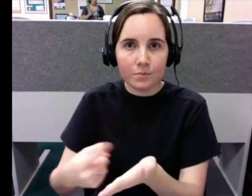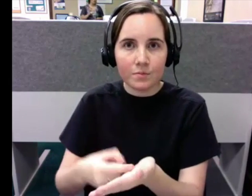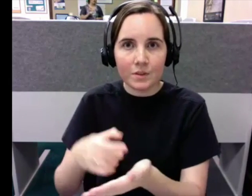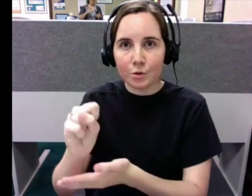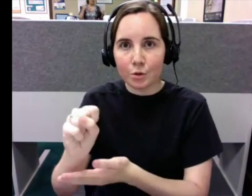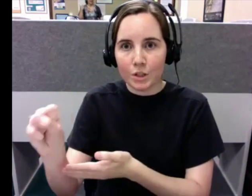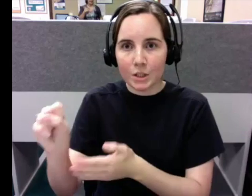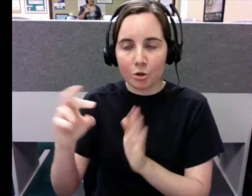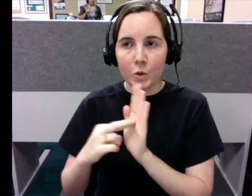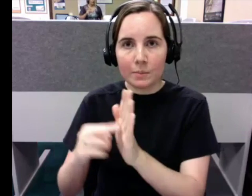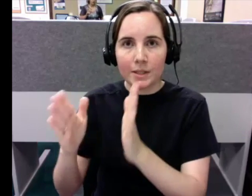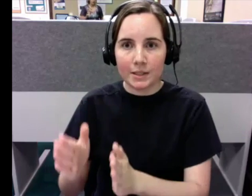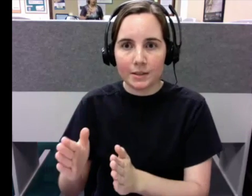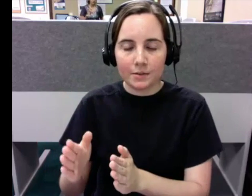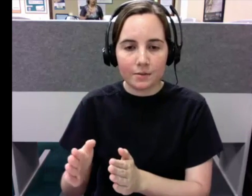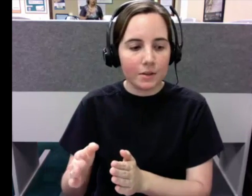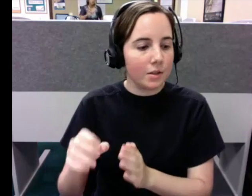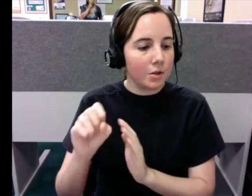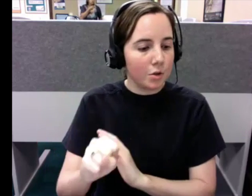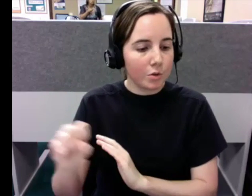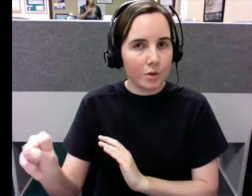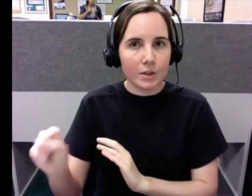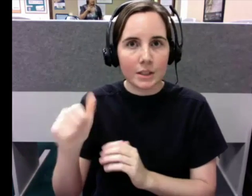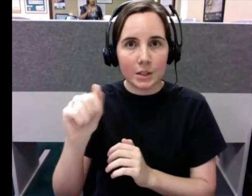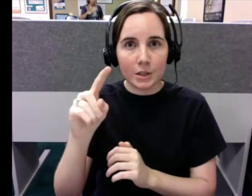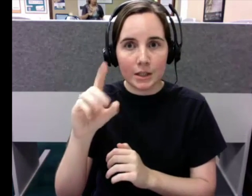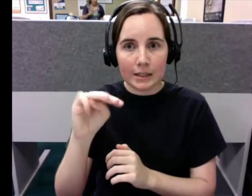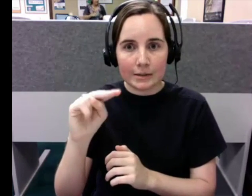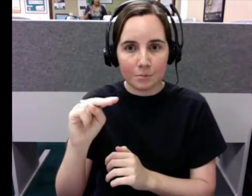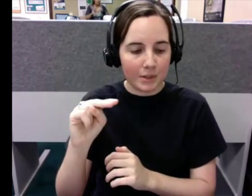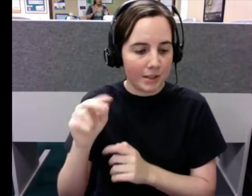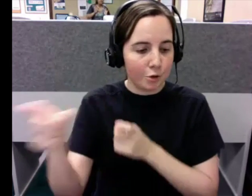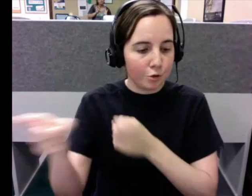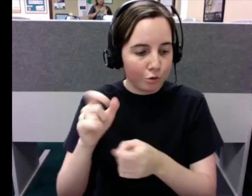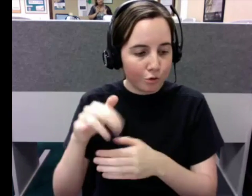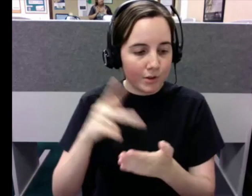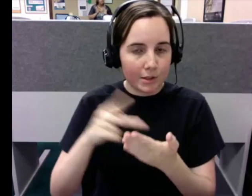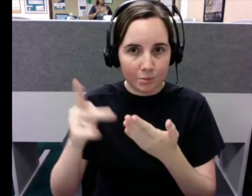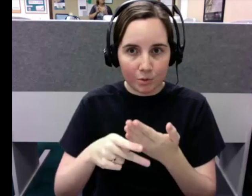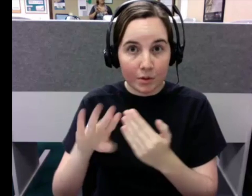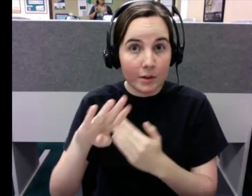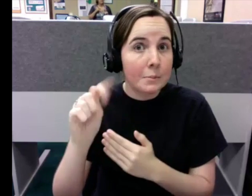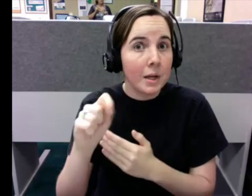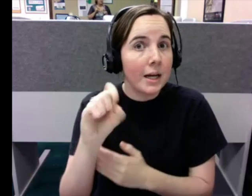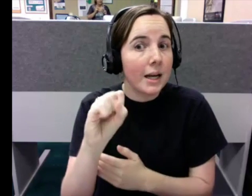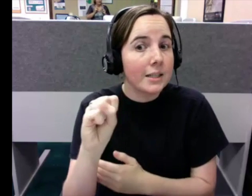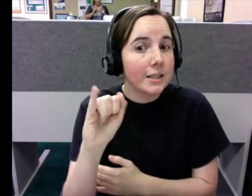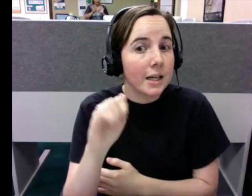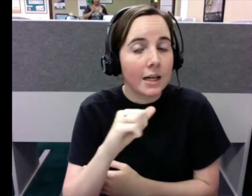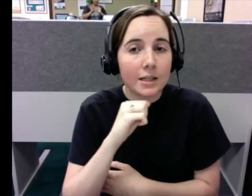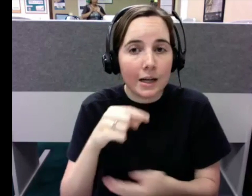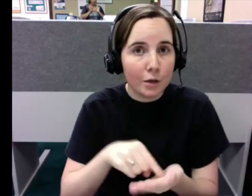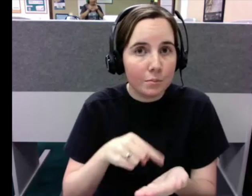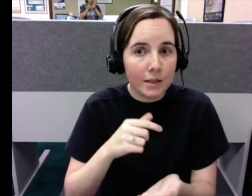The Social Security Administration manages the program. The SSI is not paid for by Social Security taxes.